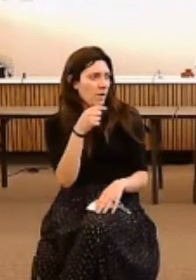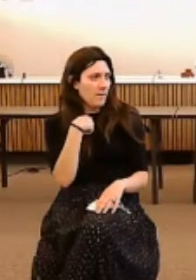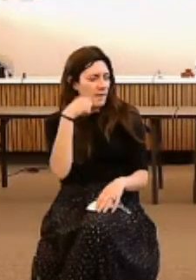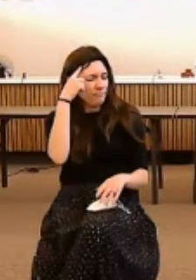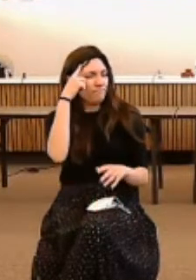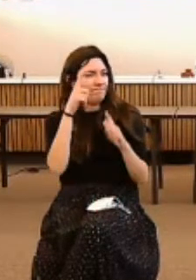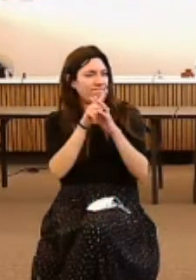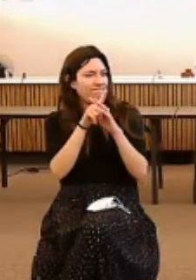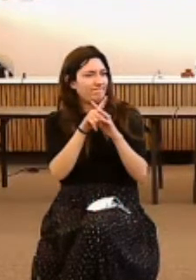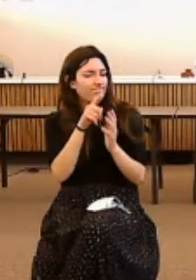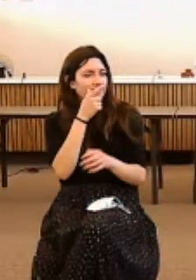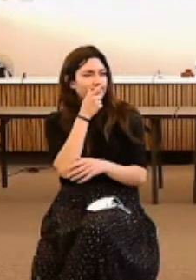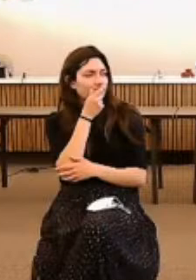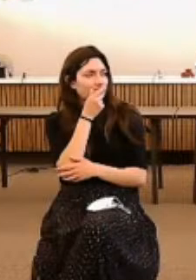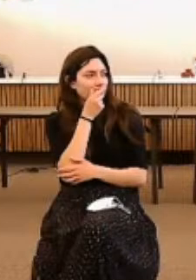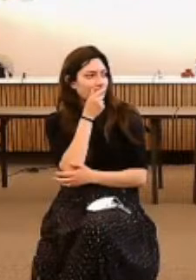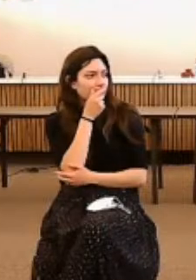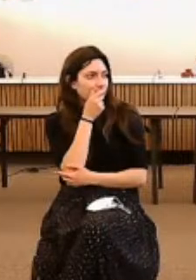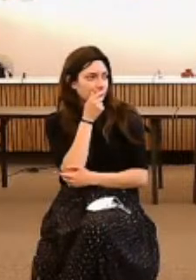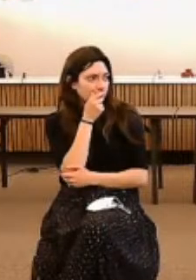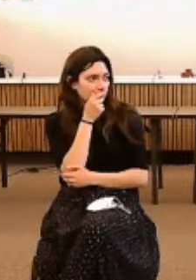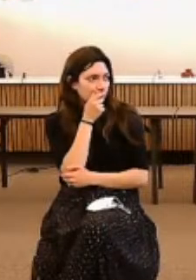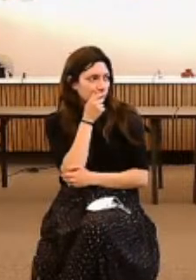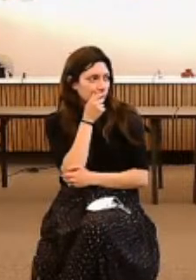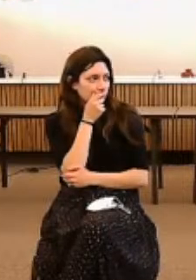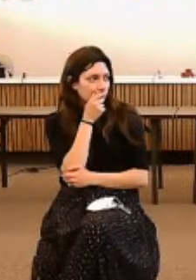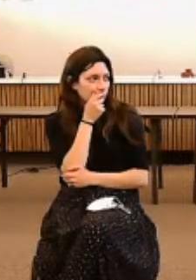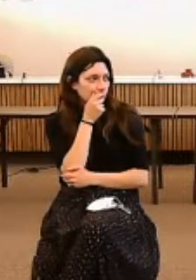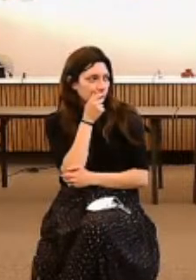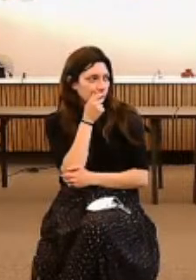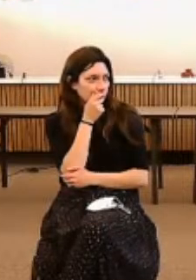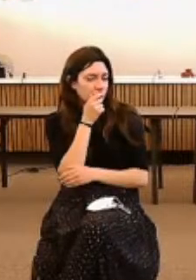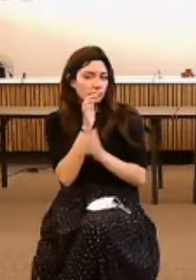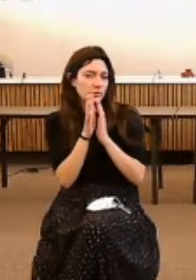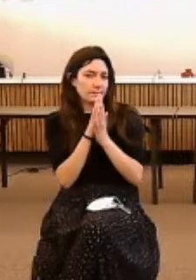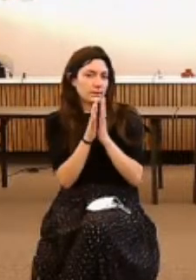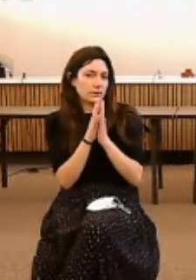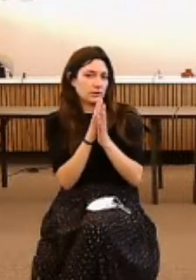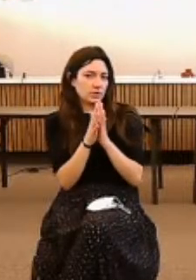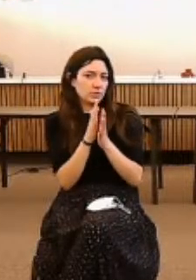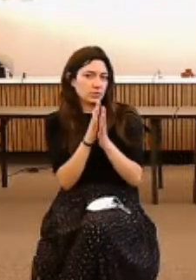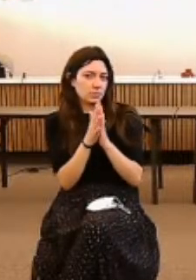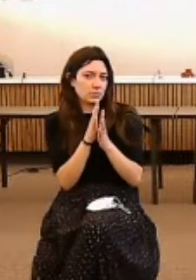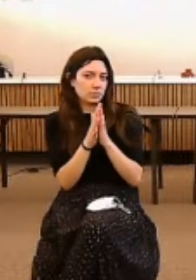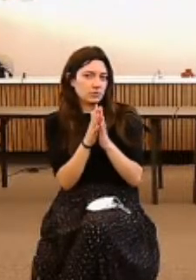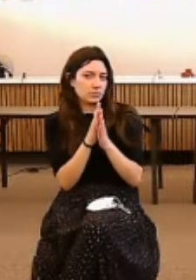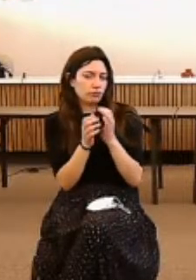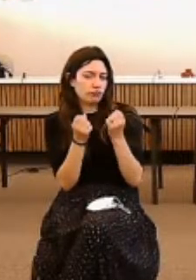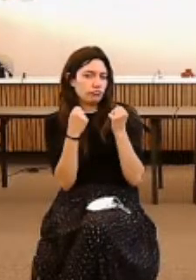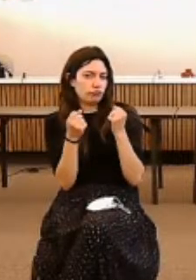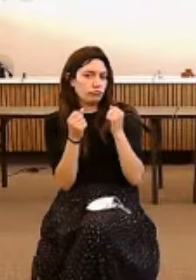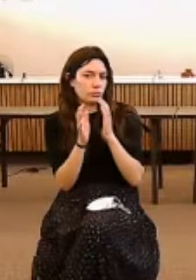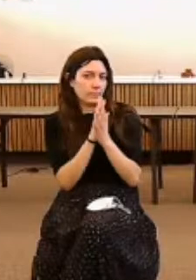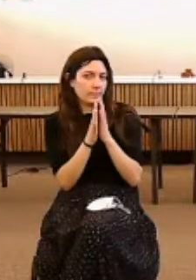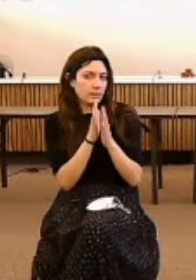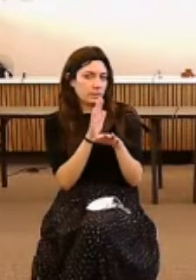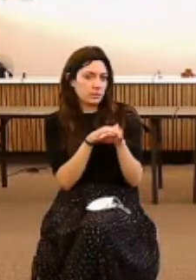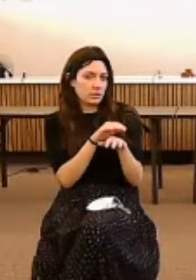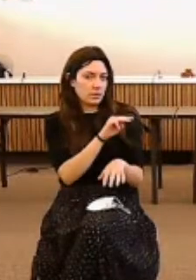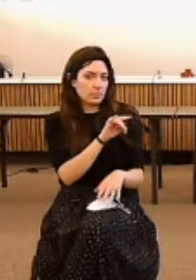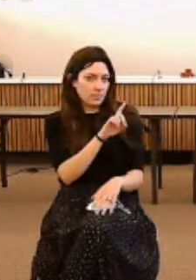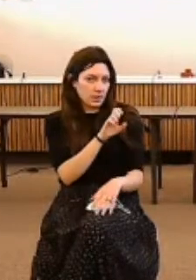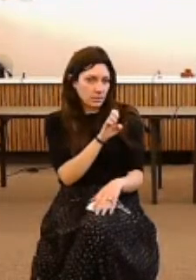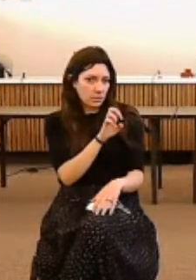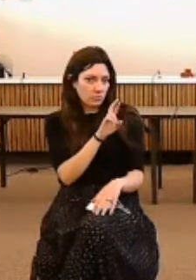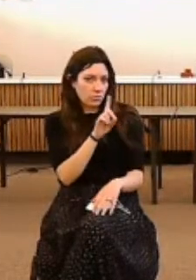to me as we're talking about this project is the traffic on Middle Road and Erie Station. I